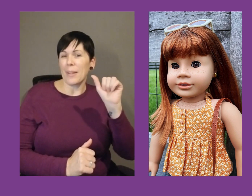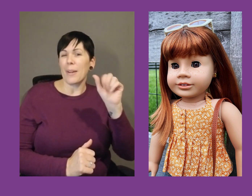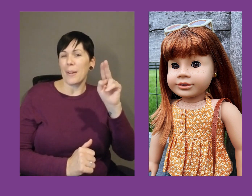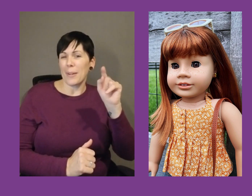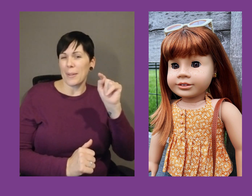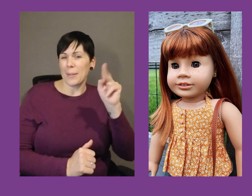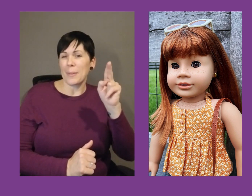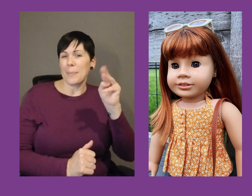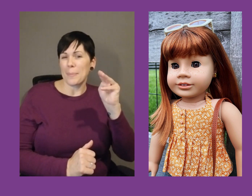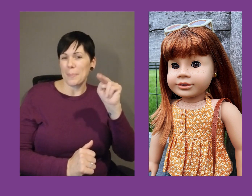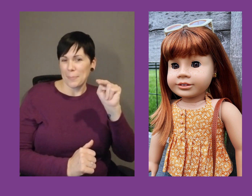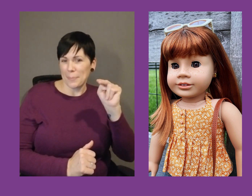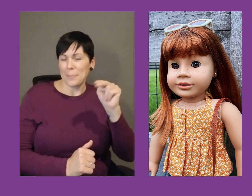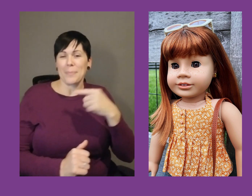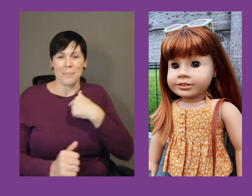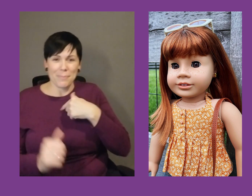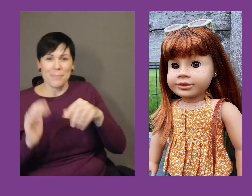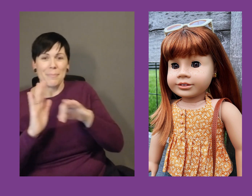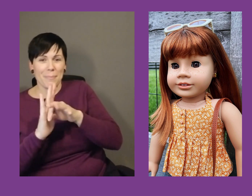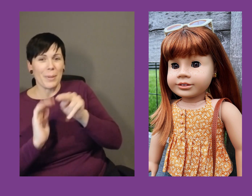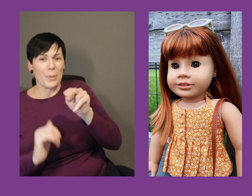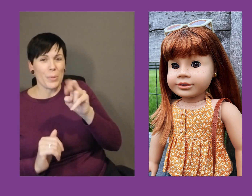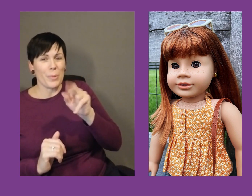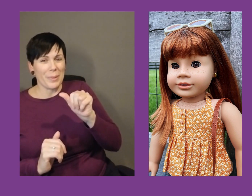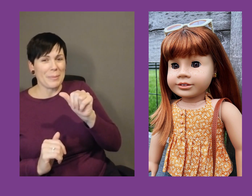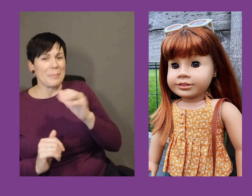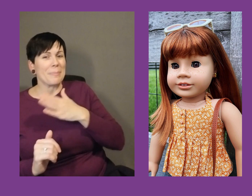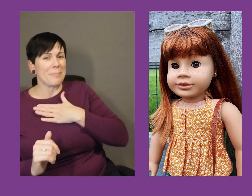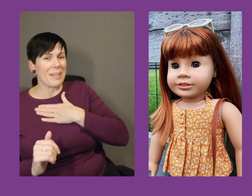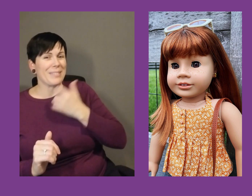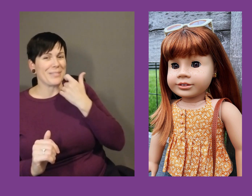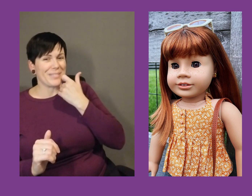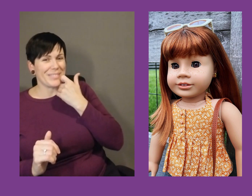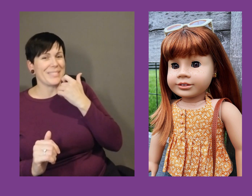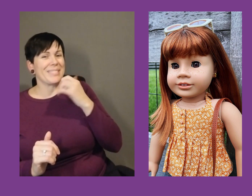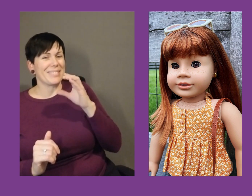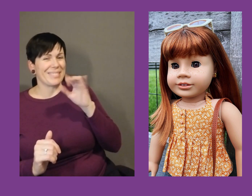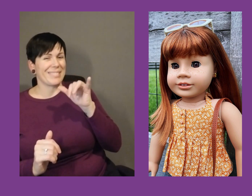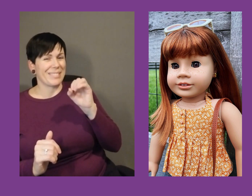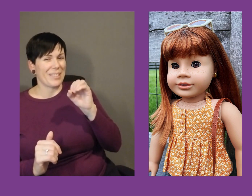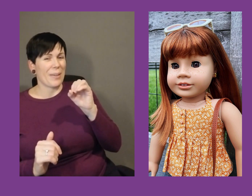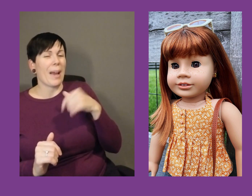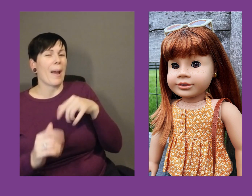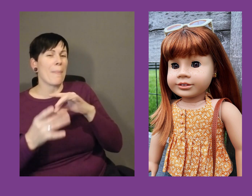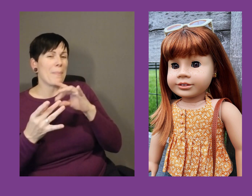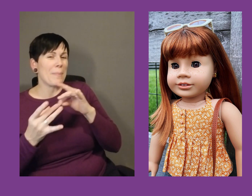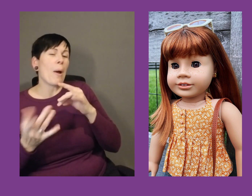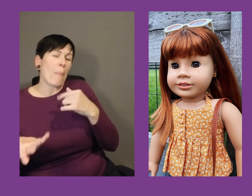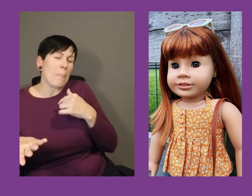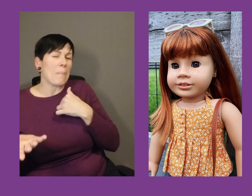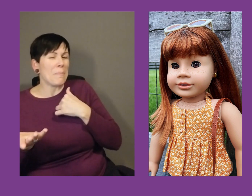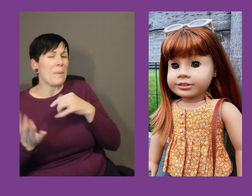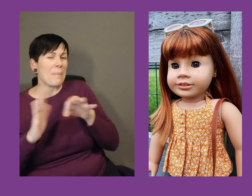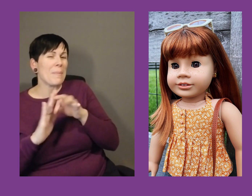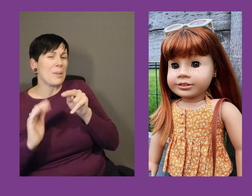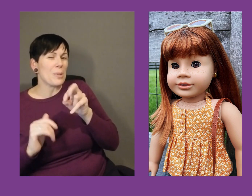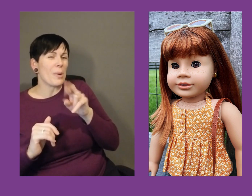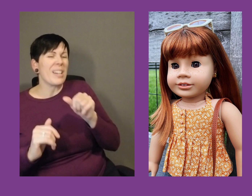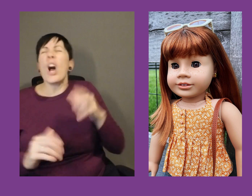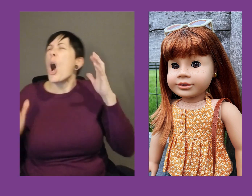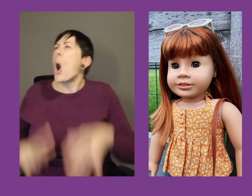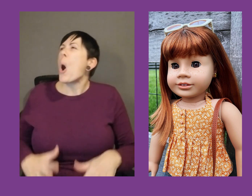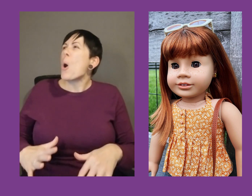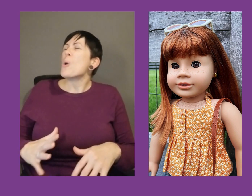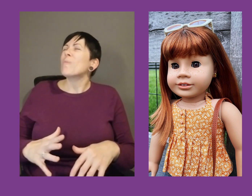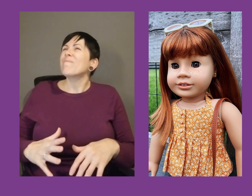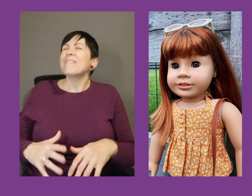about Nora. I probably would have picked, I don't know. I don't know who would have gone, but Nora probably would have made it somehow. And I said, it kind of makes sense that she picked